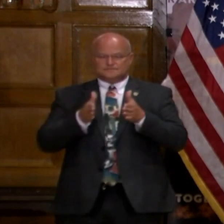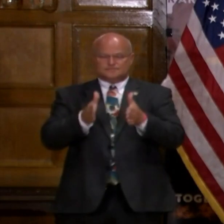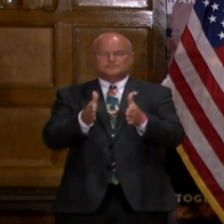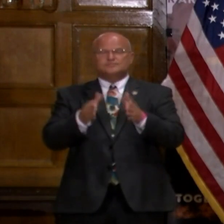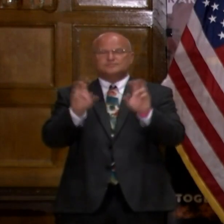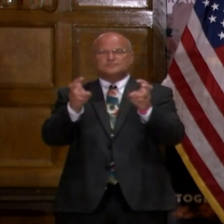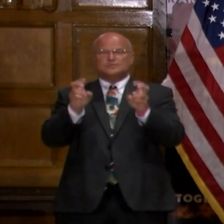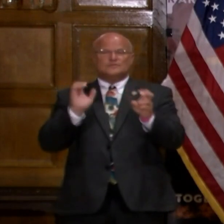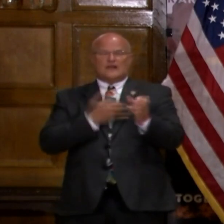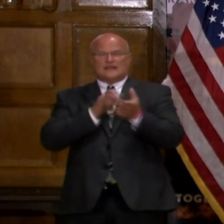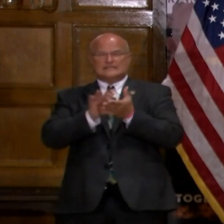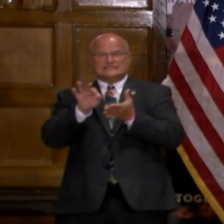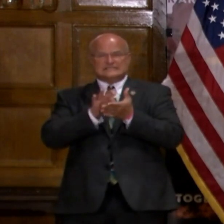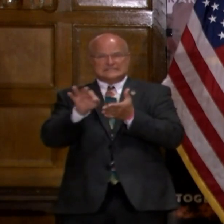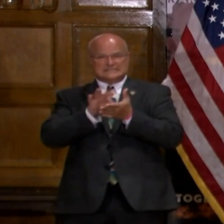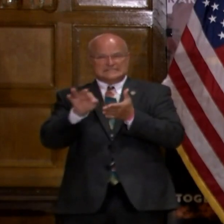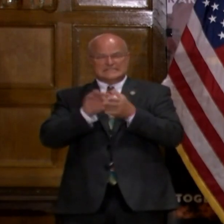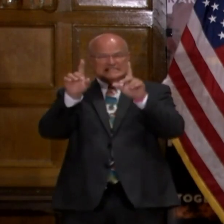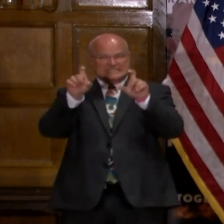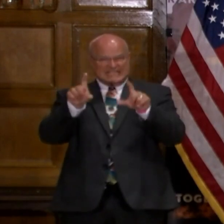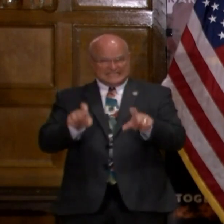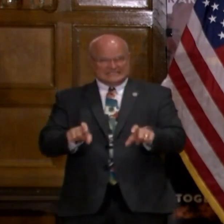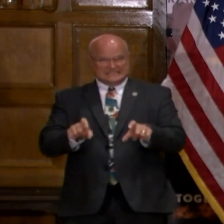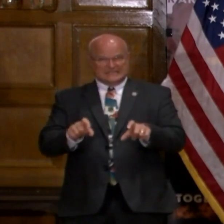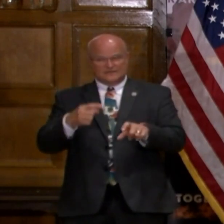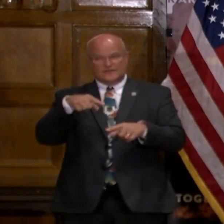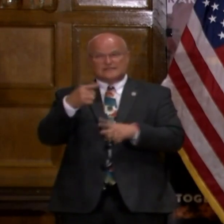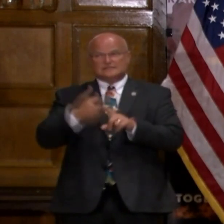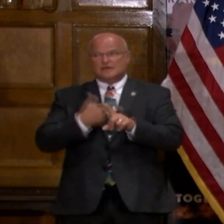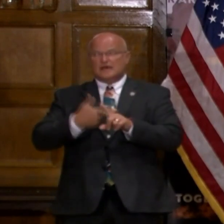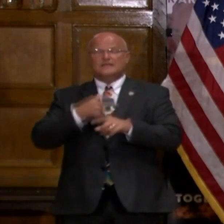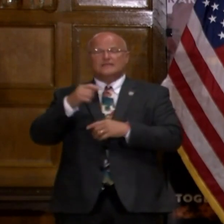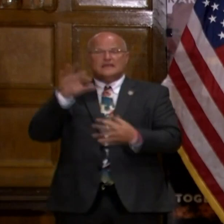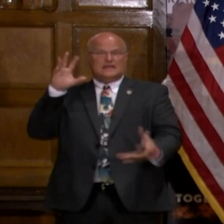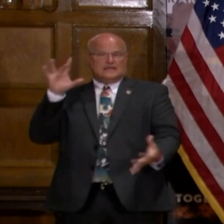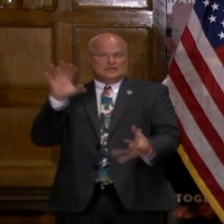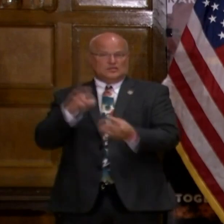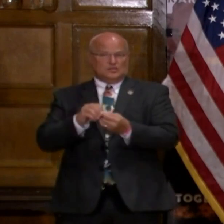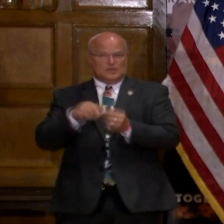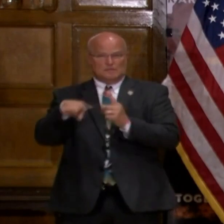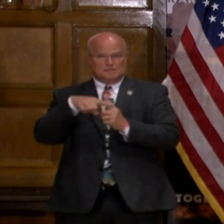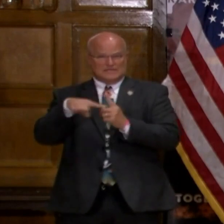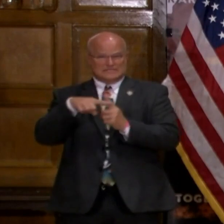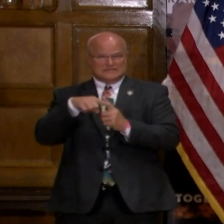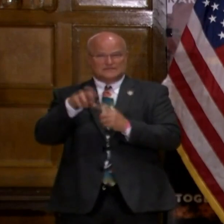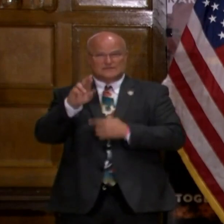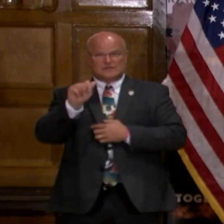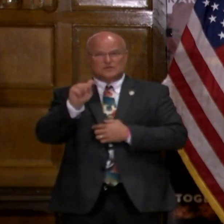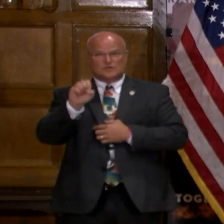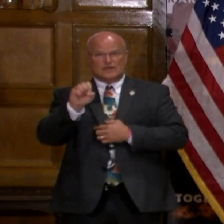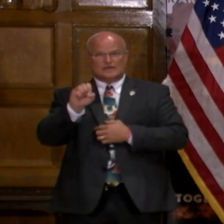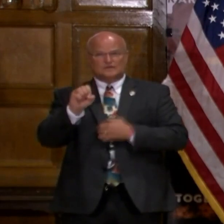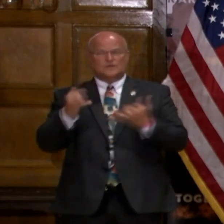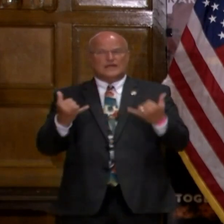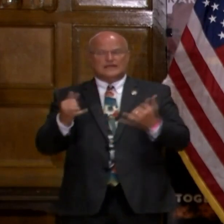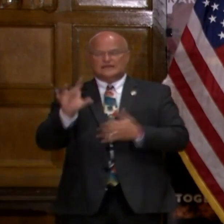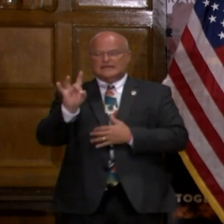in terms of our testing that we expect. And so the cumulative positivity rate is